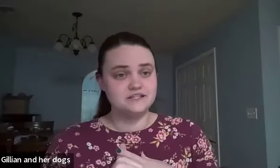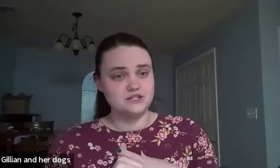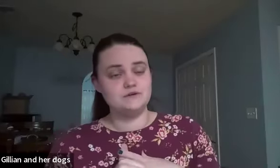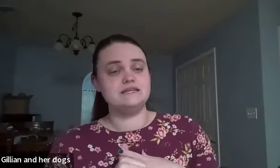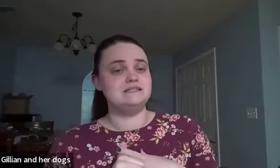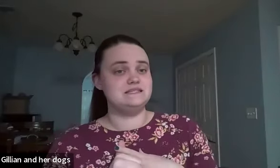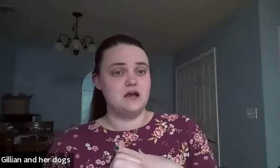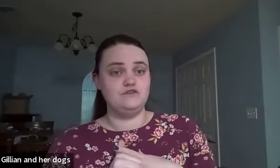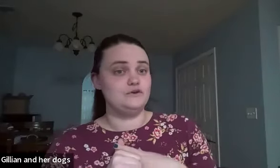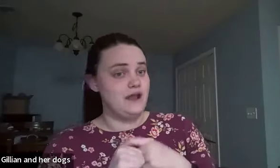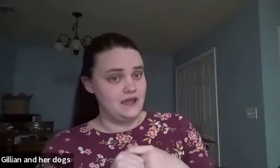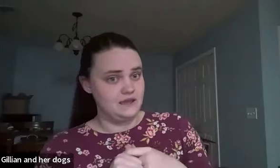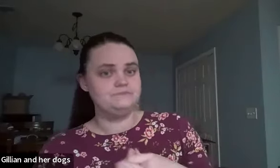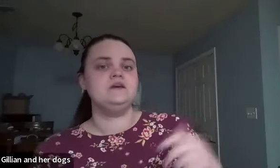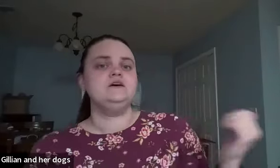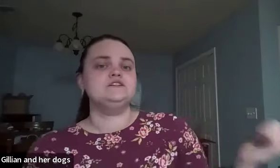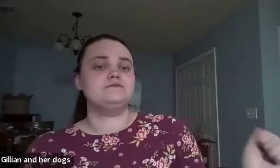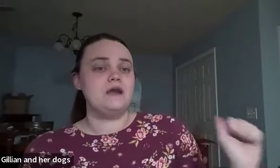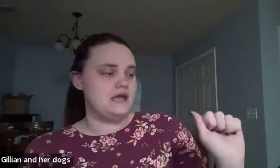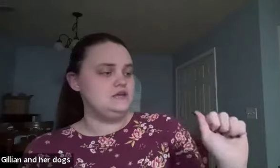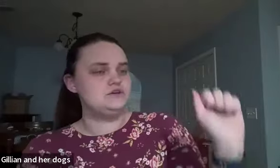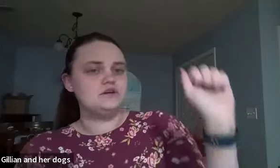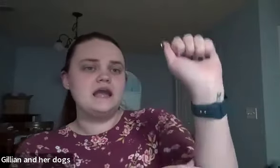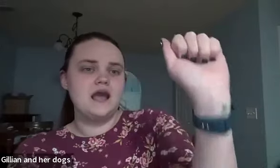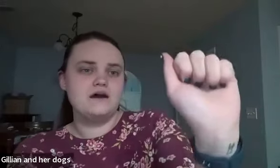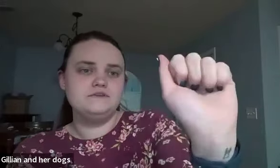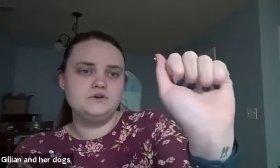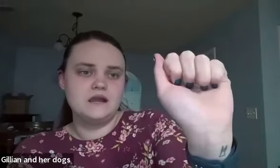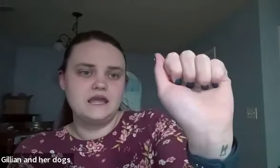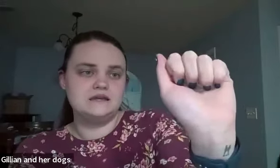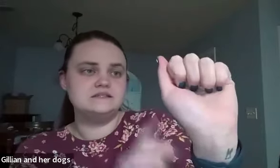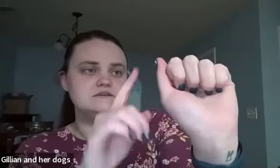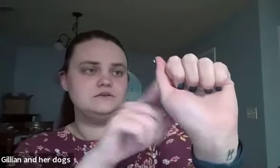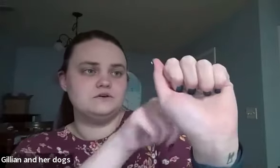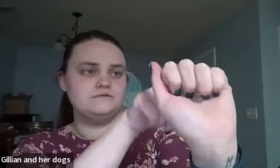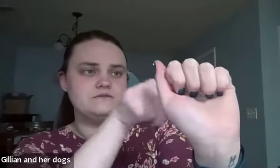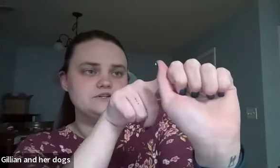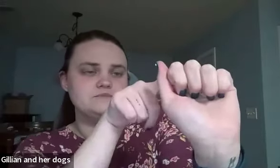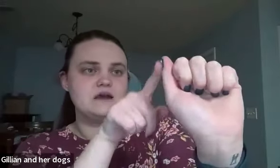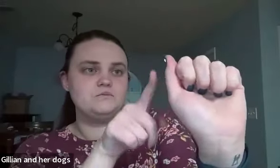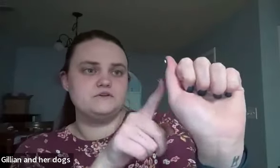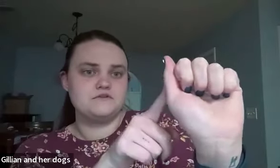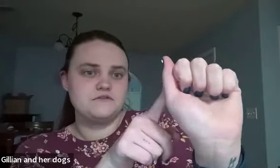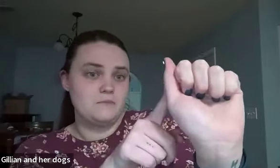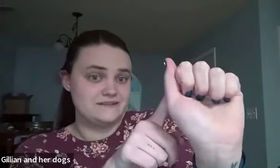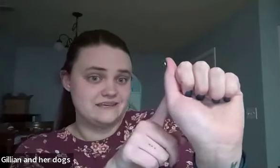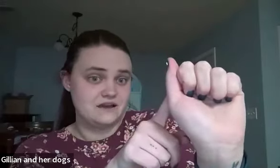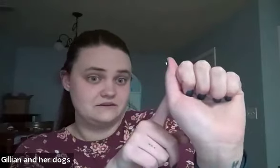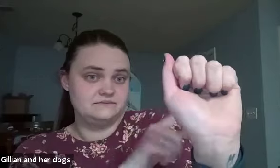going to do is the sign for A. So for A, you're going to have your forefingers bend down with your thumb on the side.